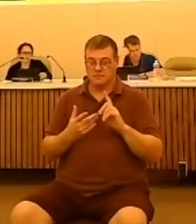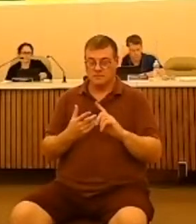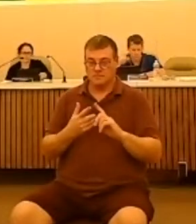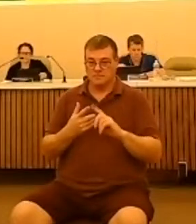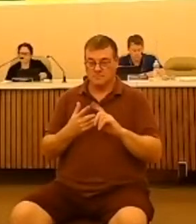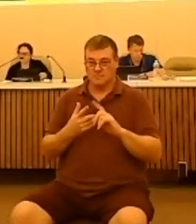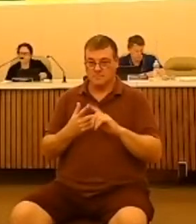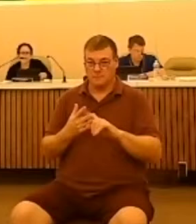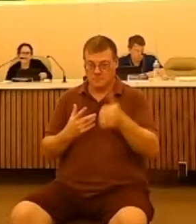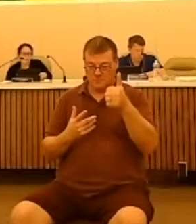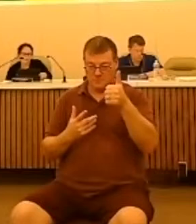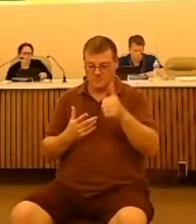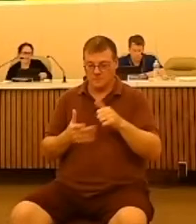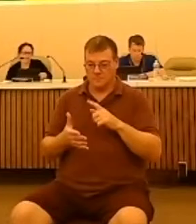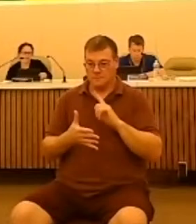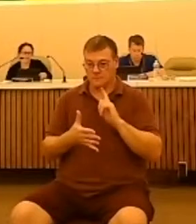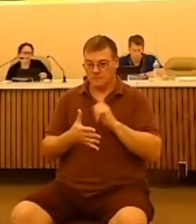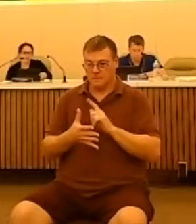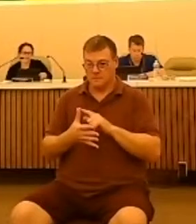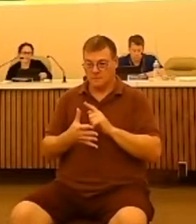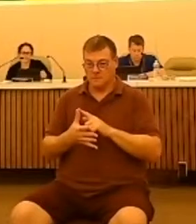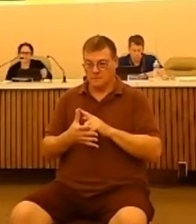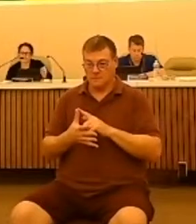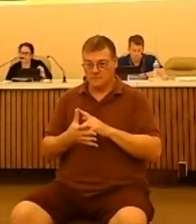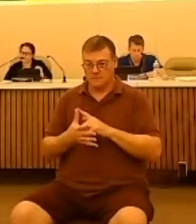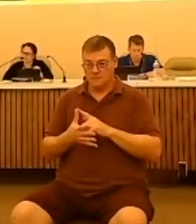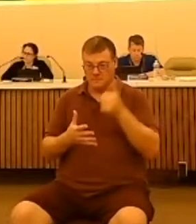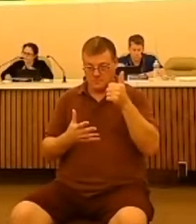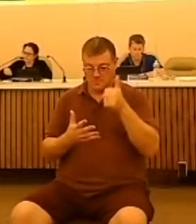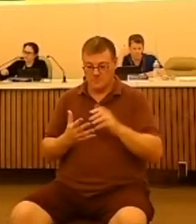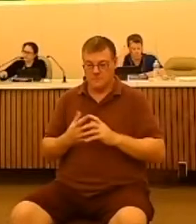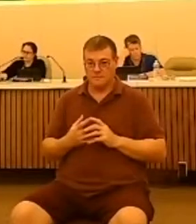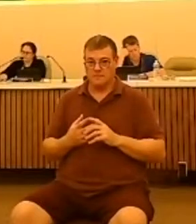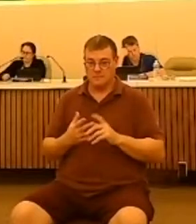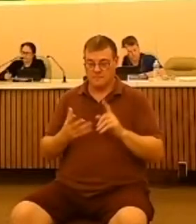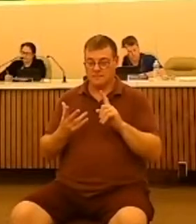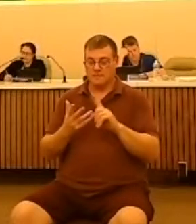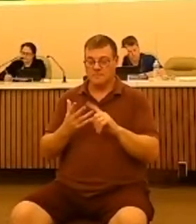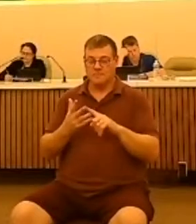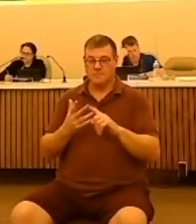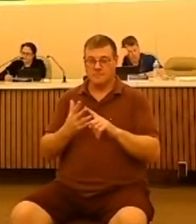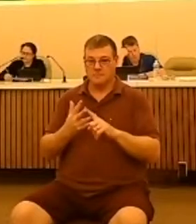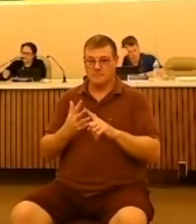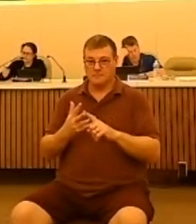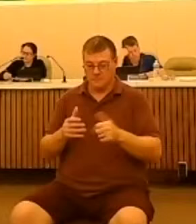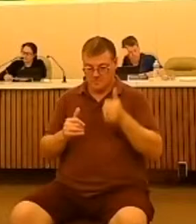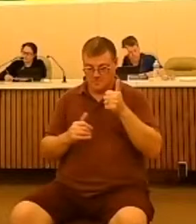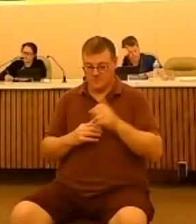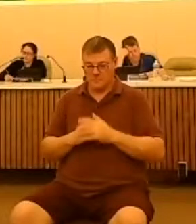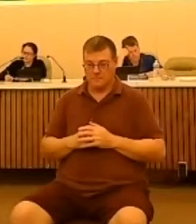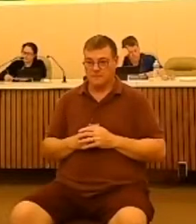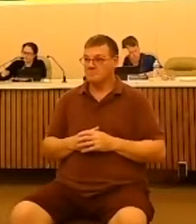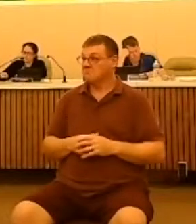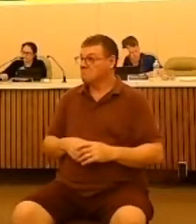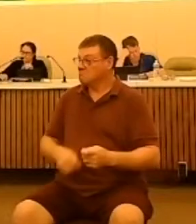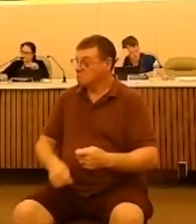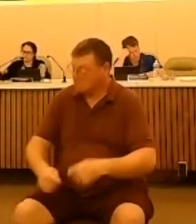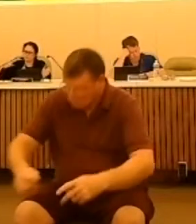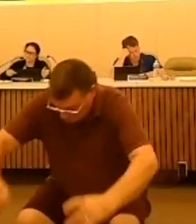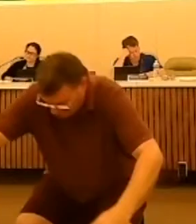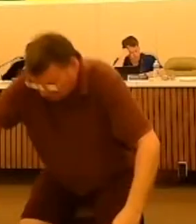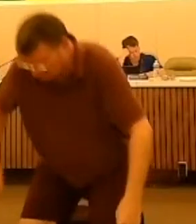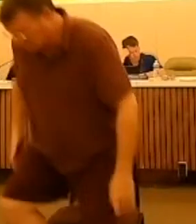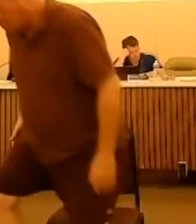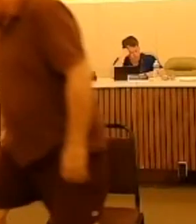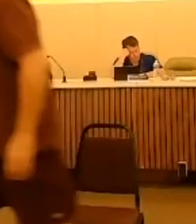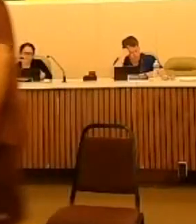Councilmember Safranek, Aye. Councilmember Bolzner, Aye. Supervisor Schultz. Aye. Mr. Supervisor and fellow